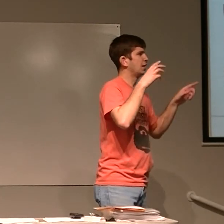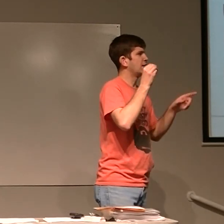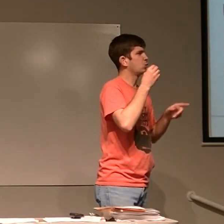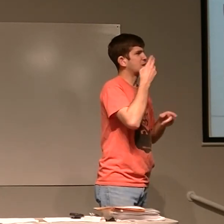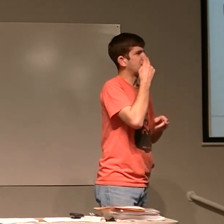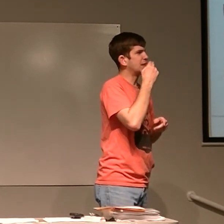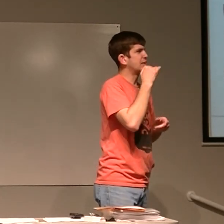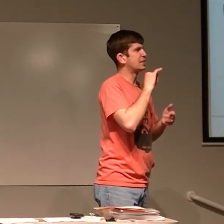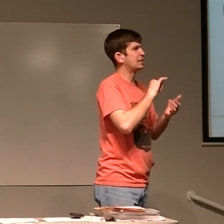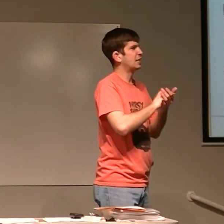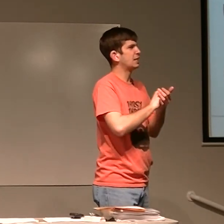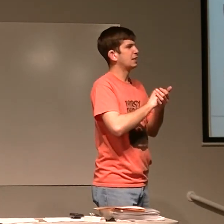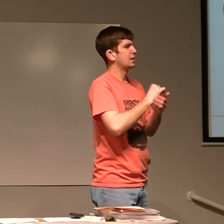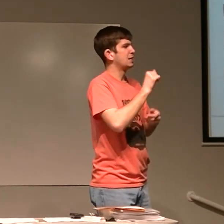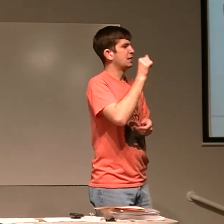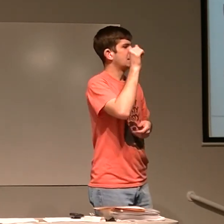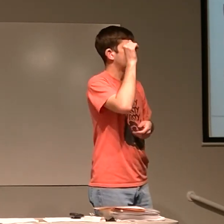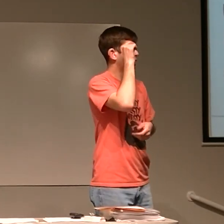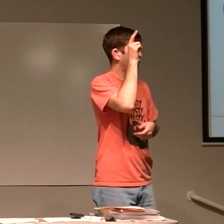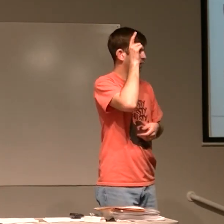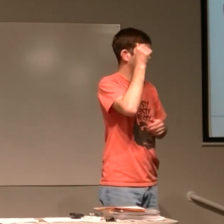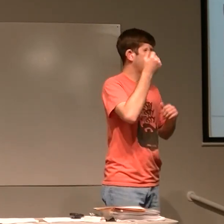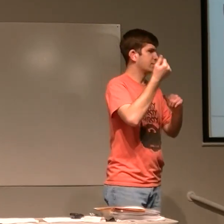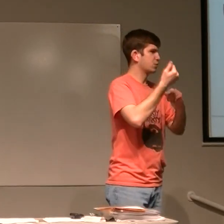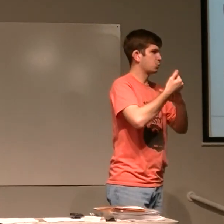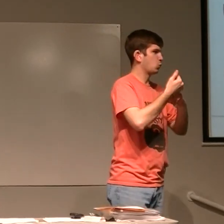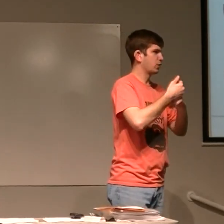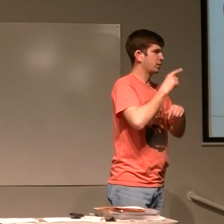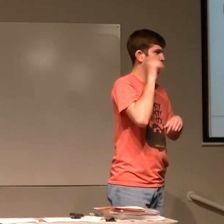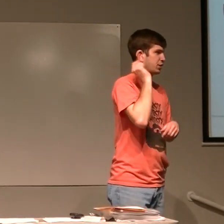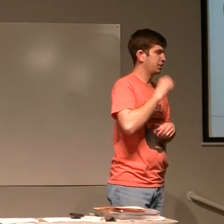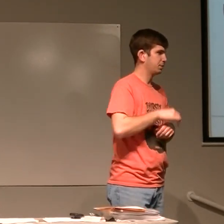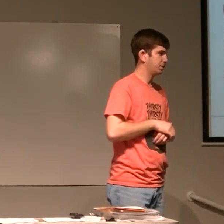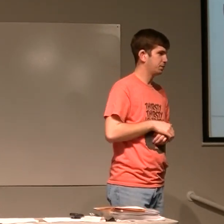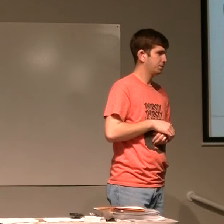And what's funny is that Abraham Lincoln supported Gallaudet.